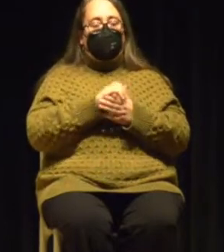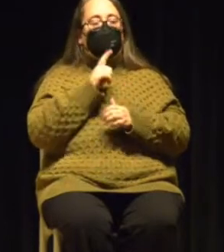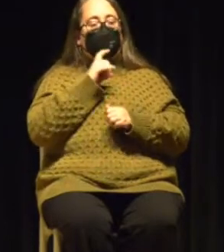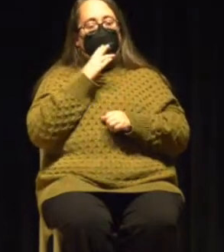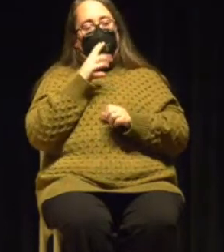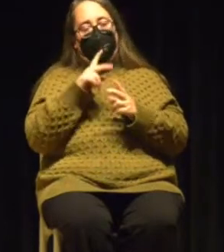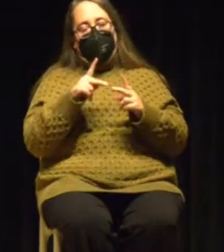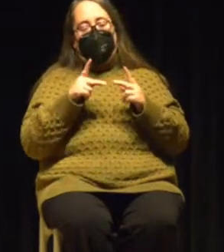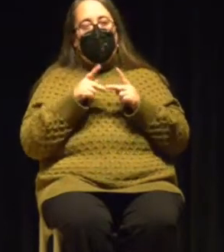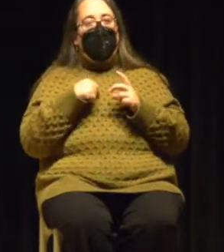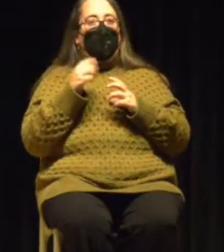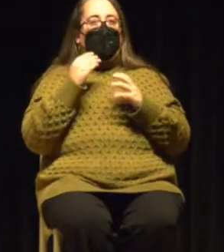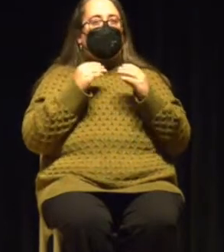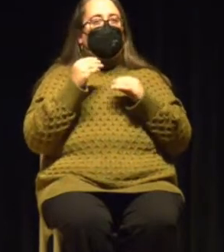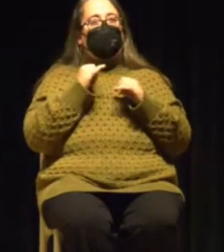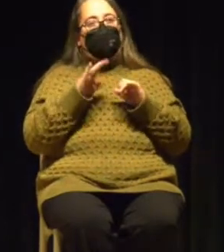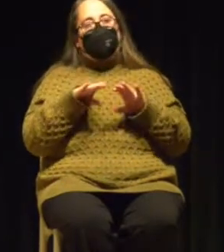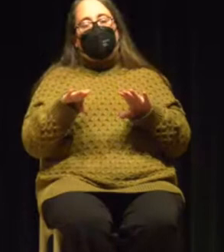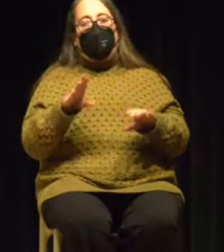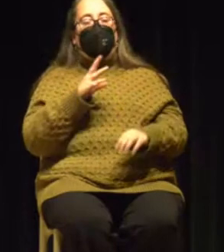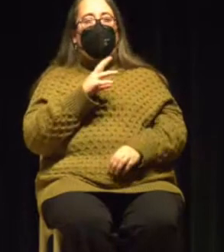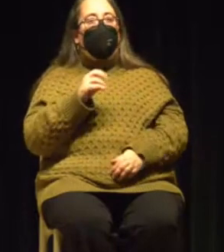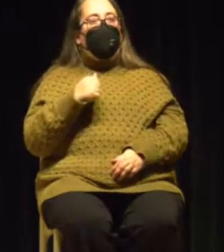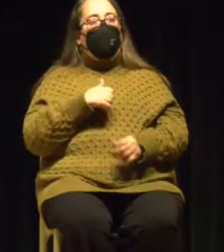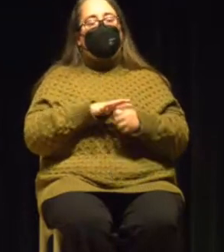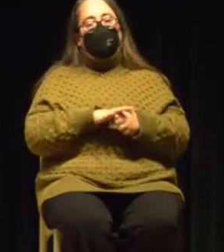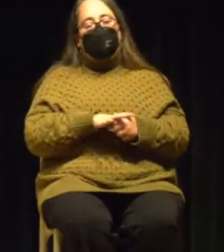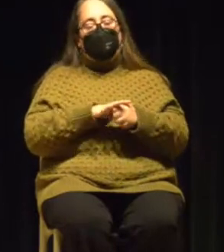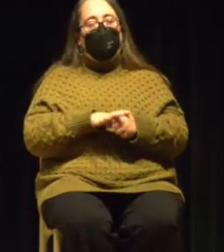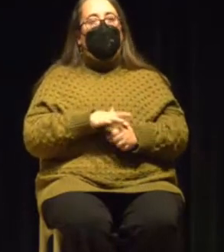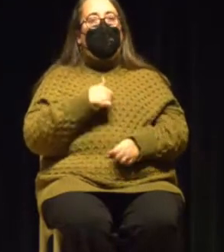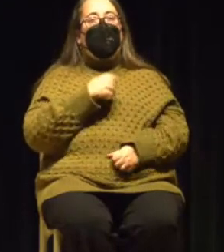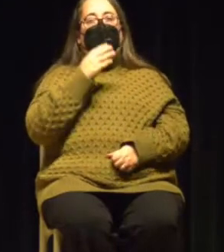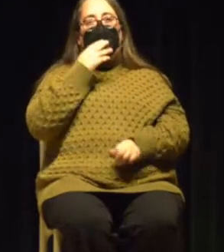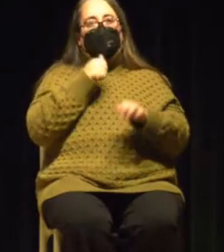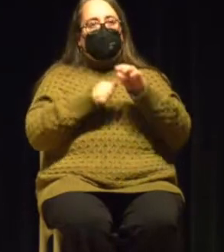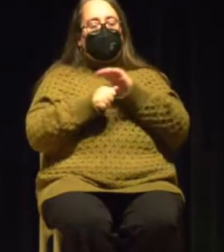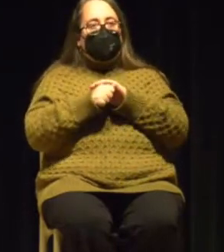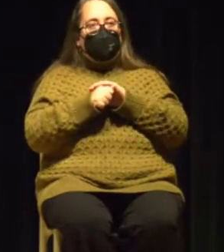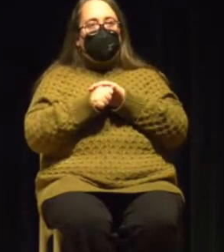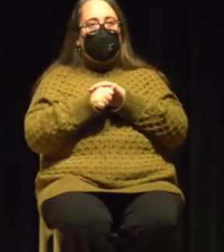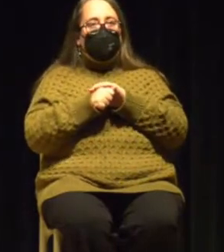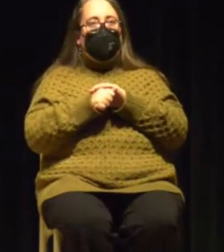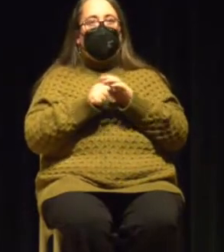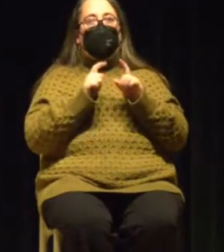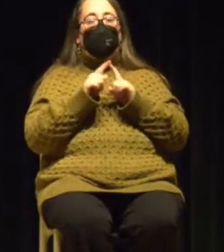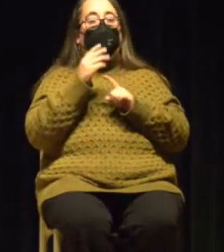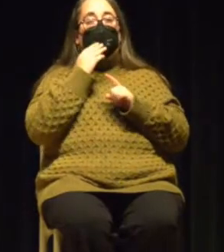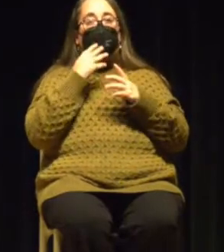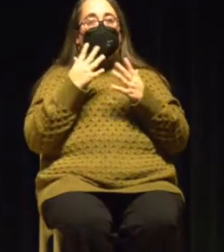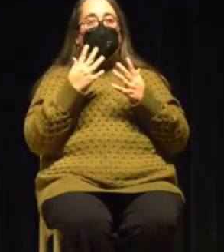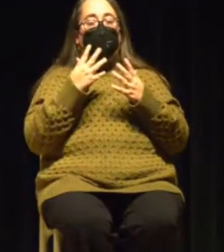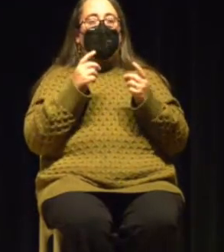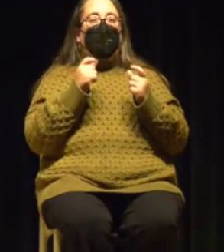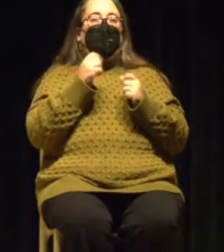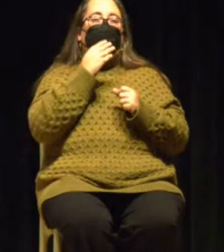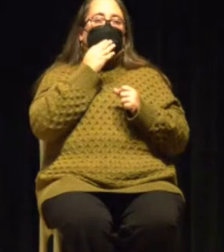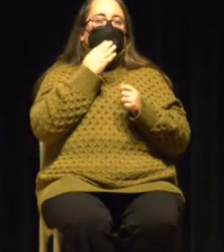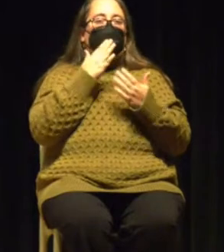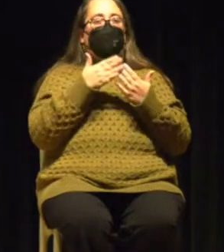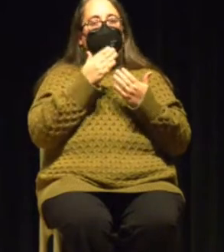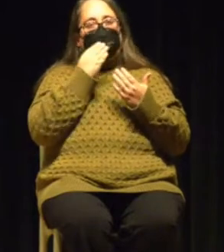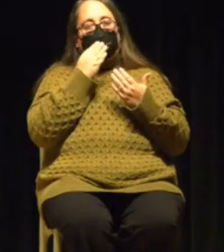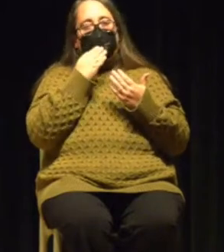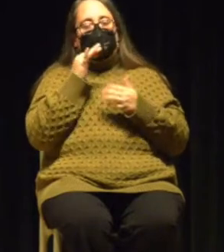place, and I was eating like a child, and I was stressed, and I would eat in secret. But my diet was mostly fast food, convenience food,